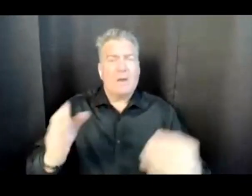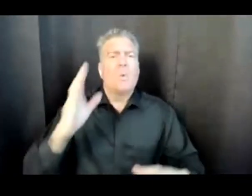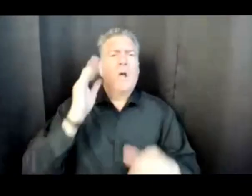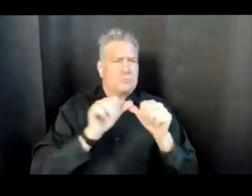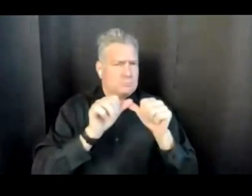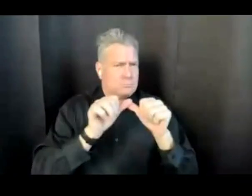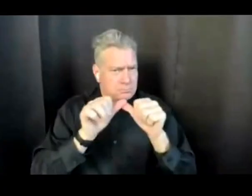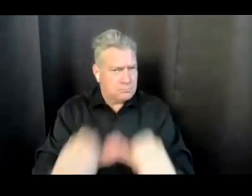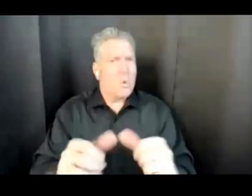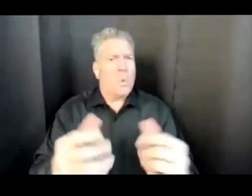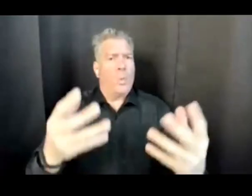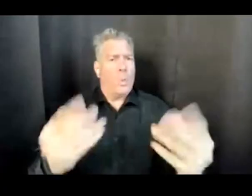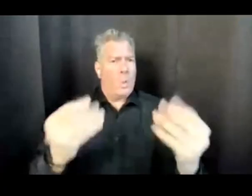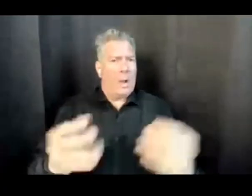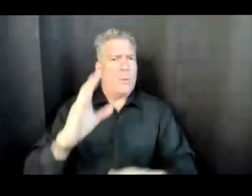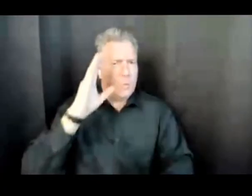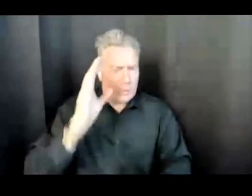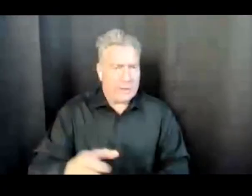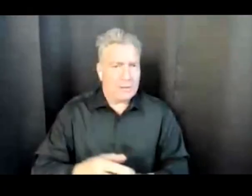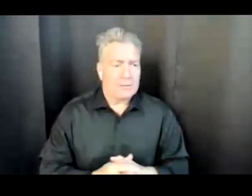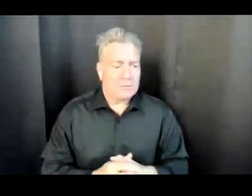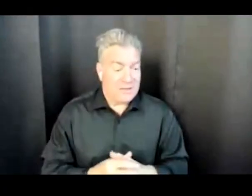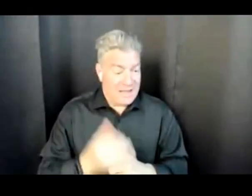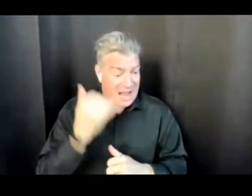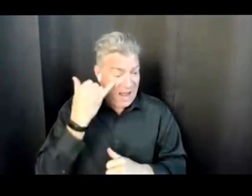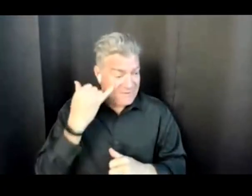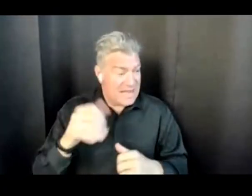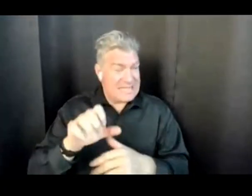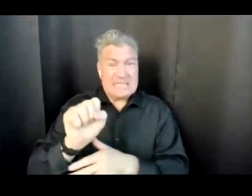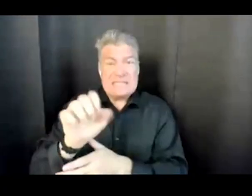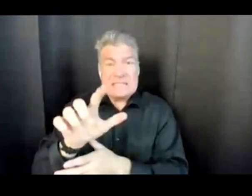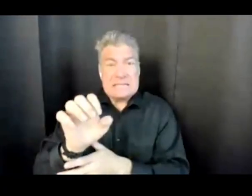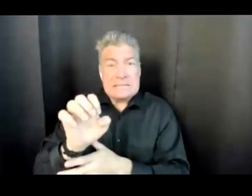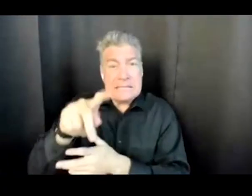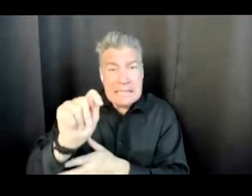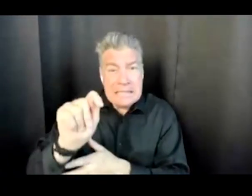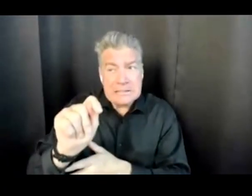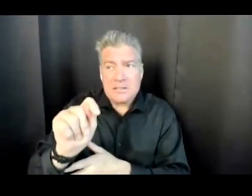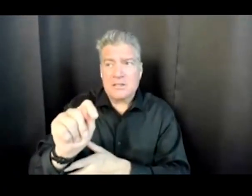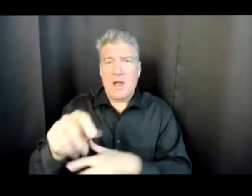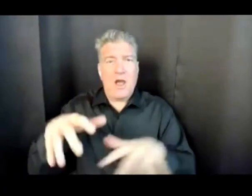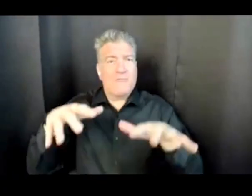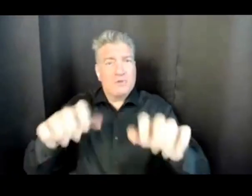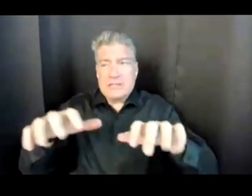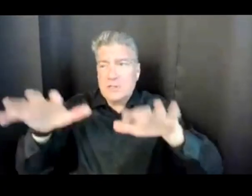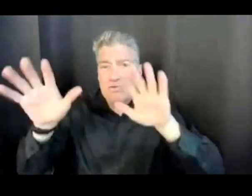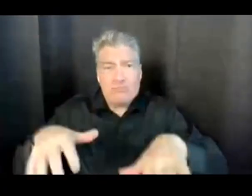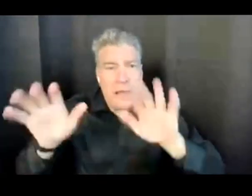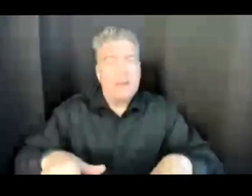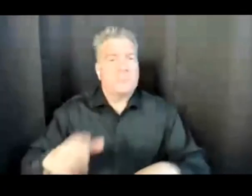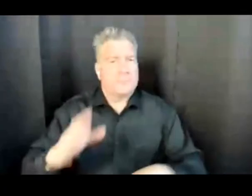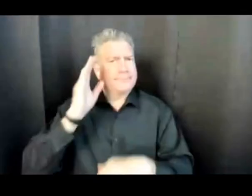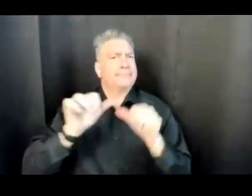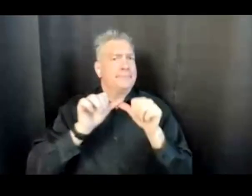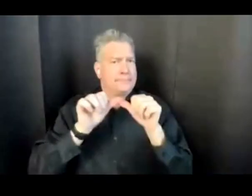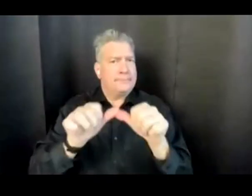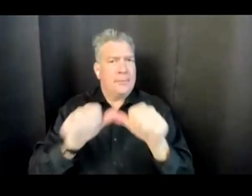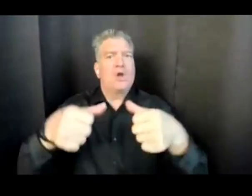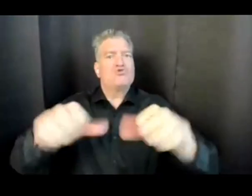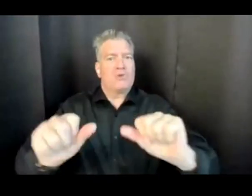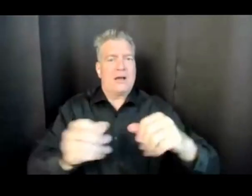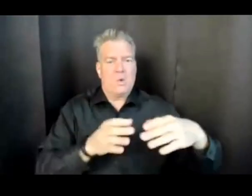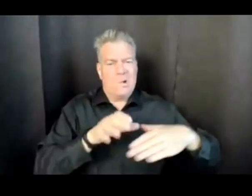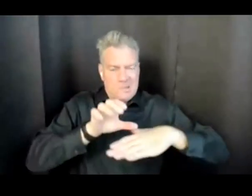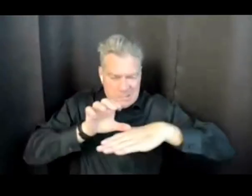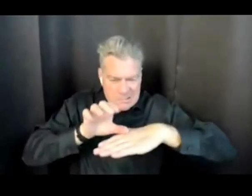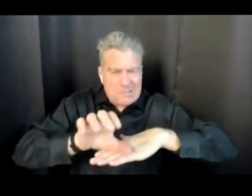this, we'll continue to brine. If it's sleet, freezing rain in that wedge area that we've experienced, we'll continue to try to plow that off